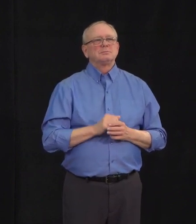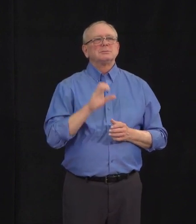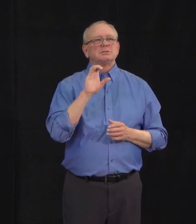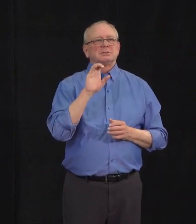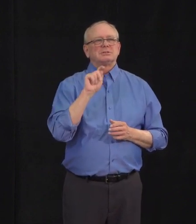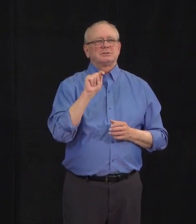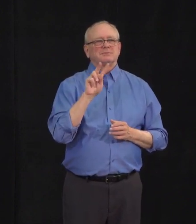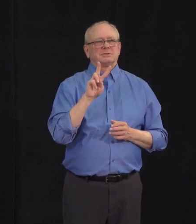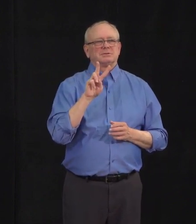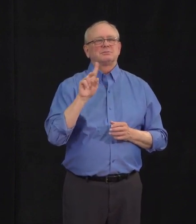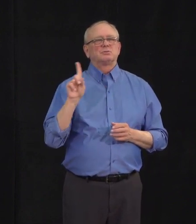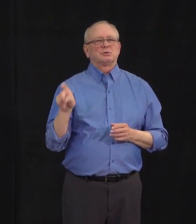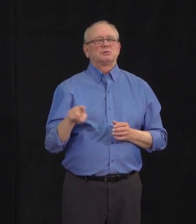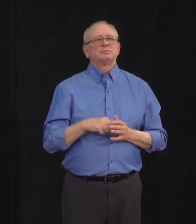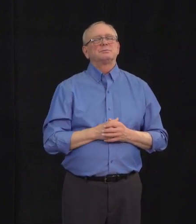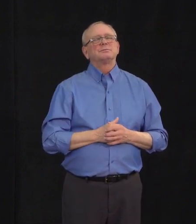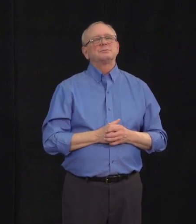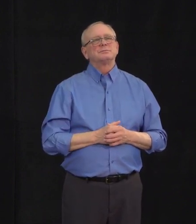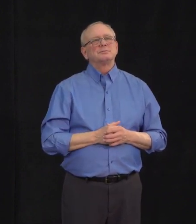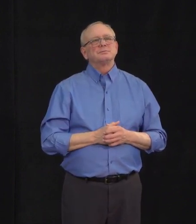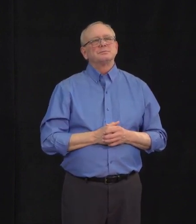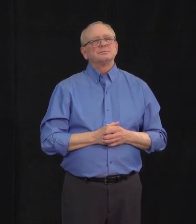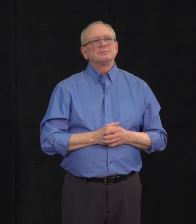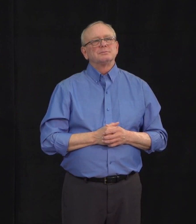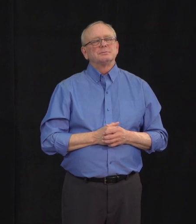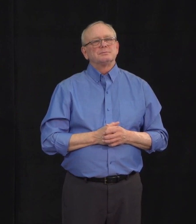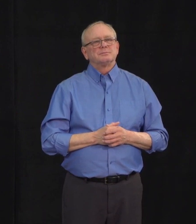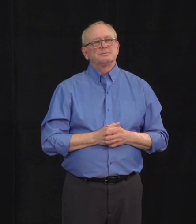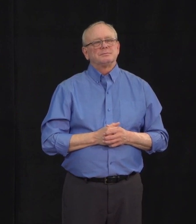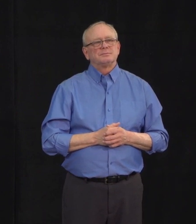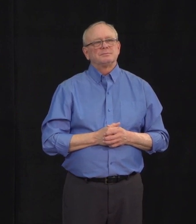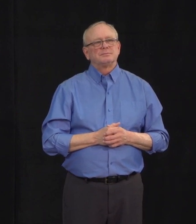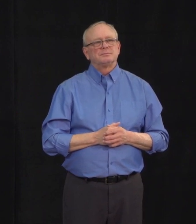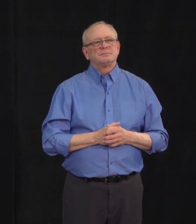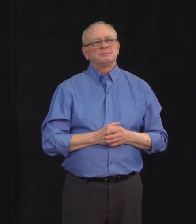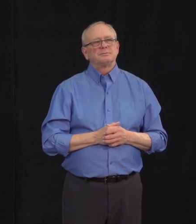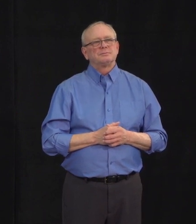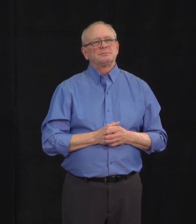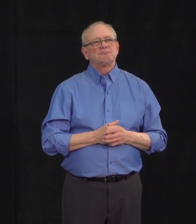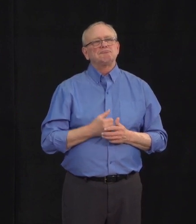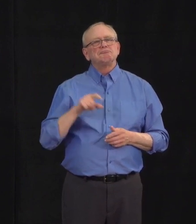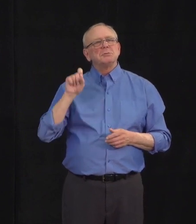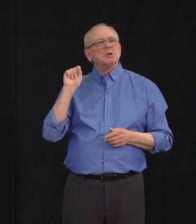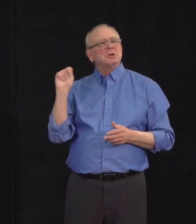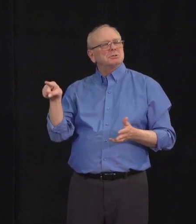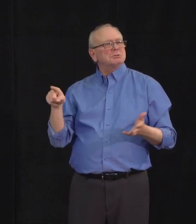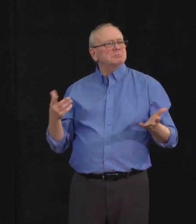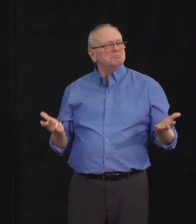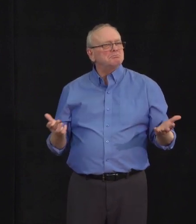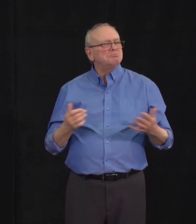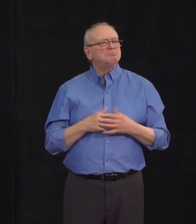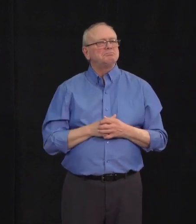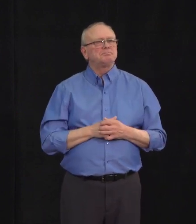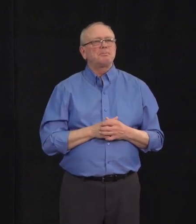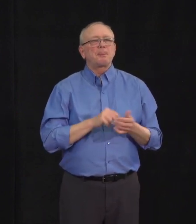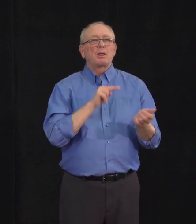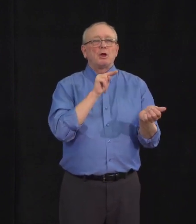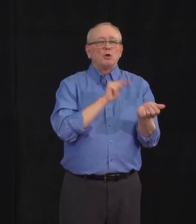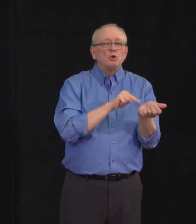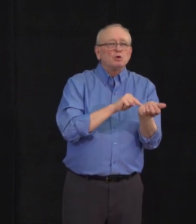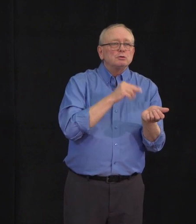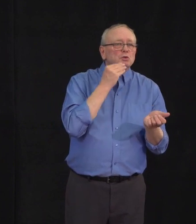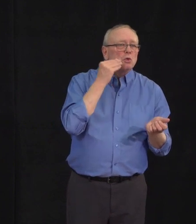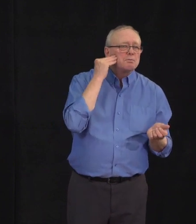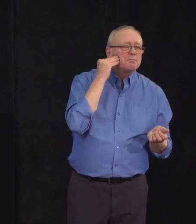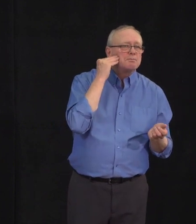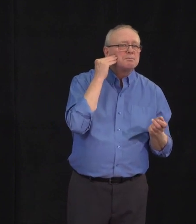Carmen. Thank you. Hi, Dr. Hinshaw. I'm wondering, how will it work exactly in the continuing care facilities